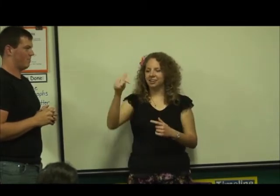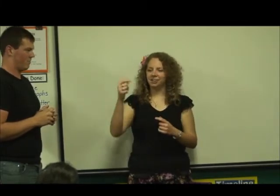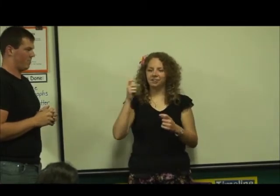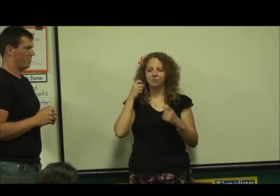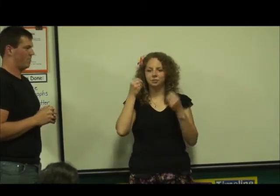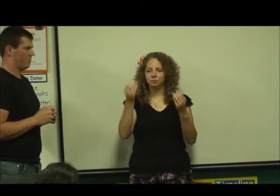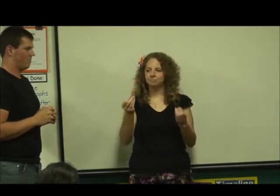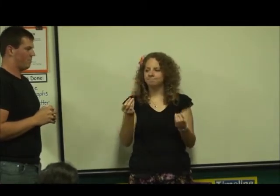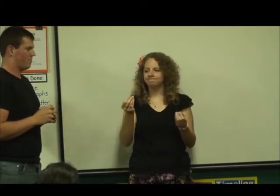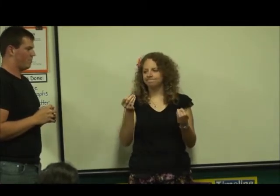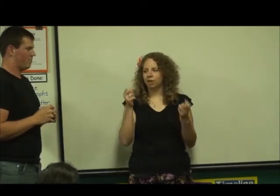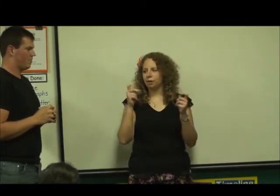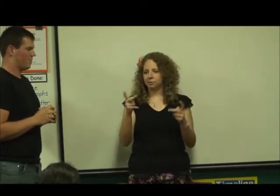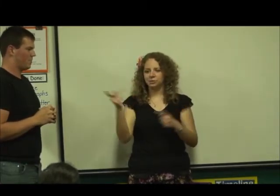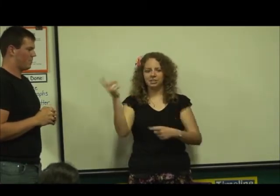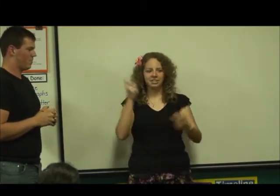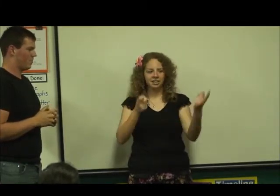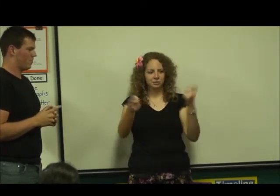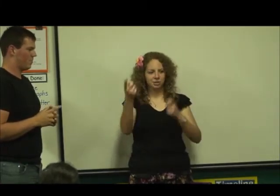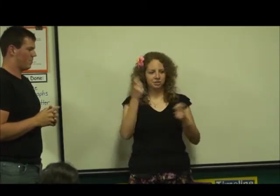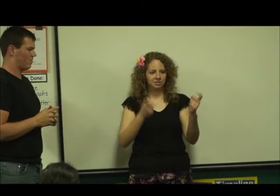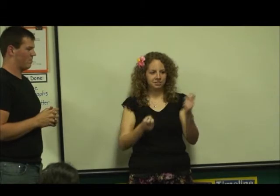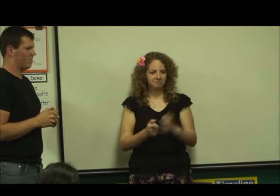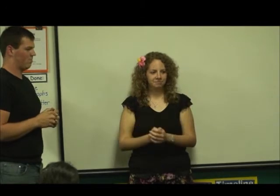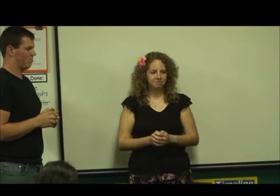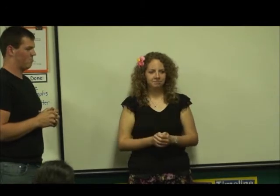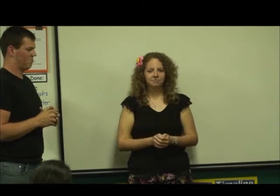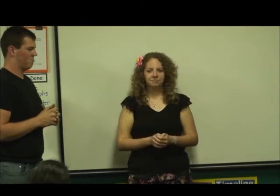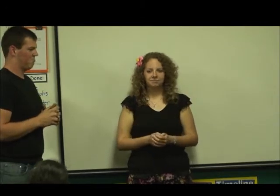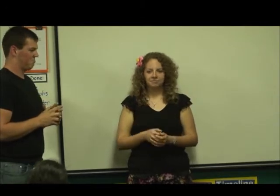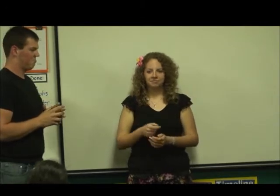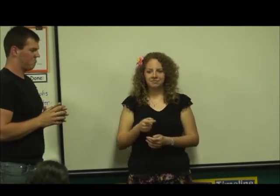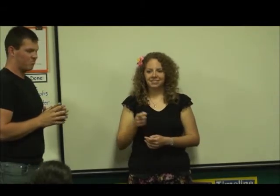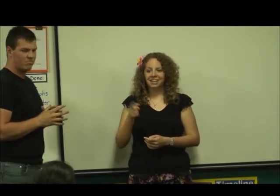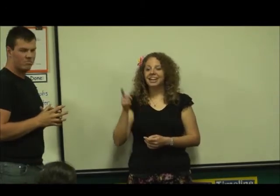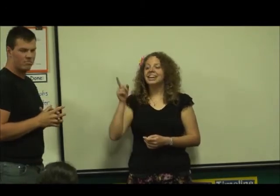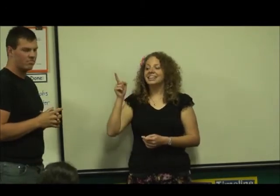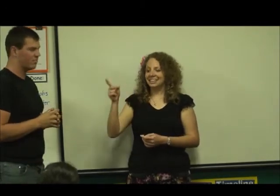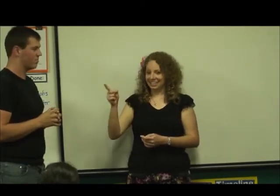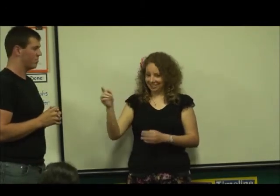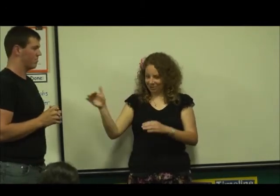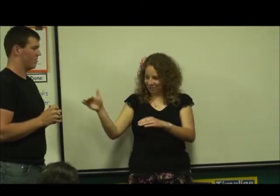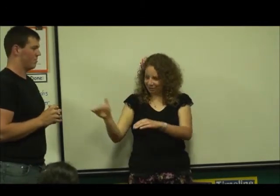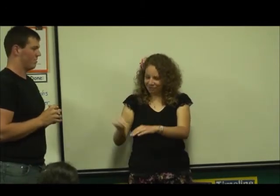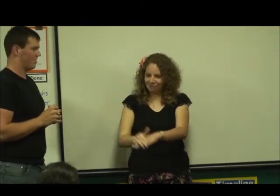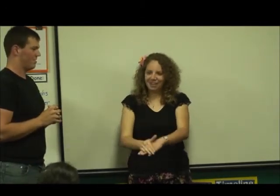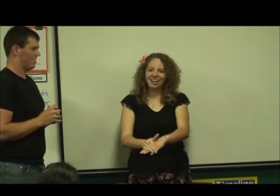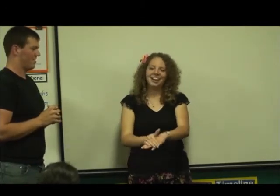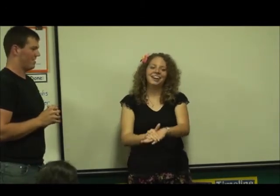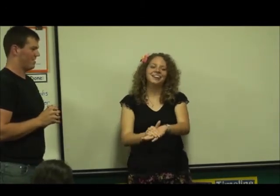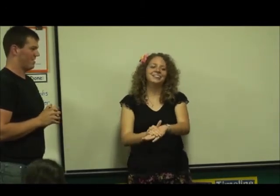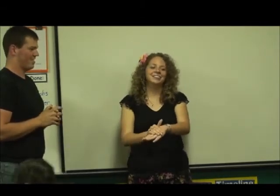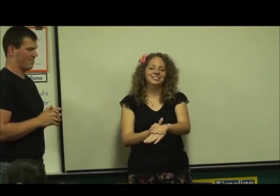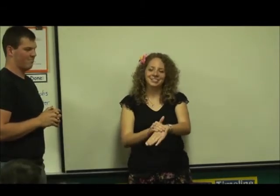I'll give you opportunity to ask questions. He's gonna go slow, right? He is going to go very